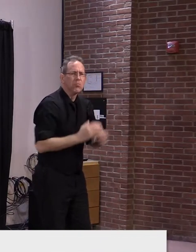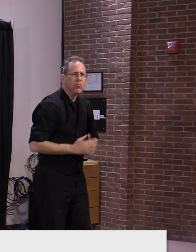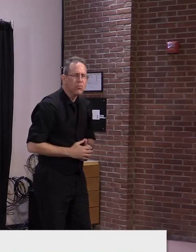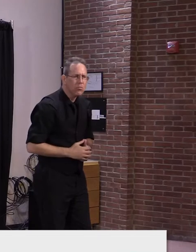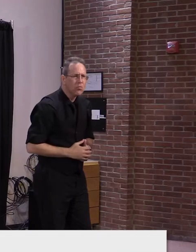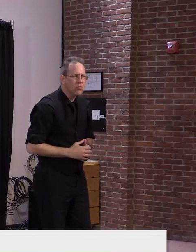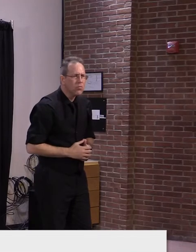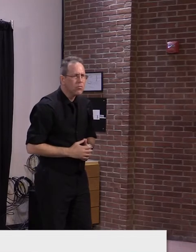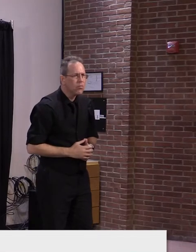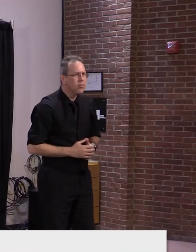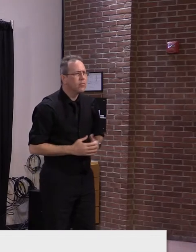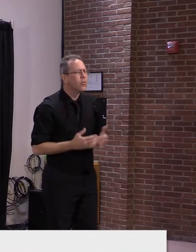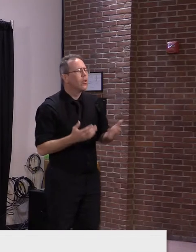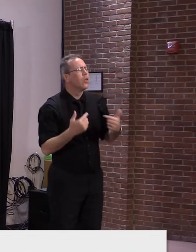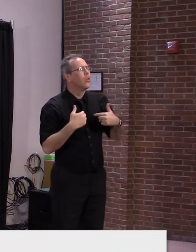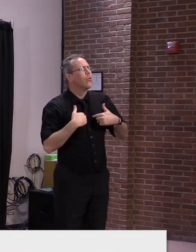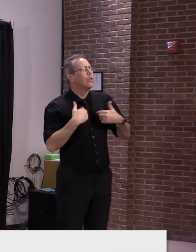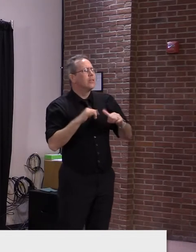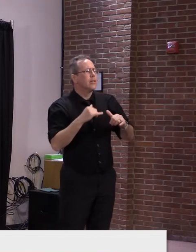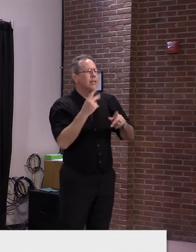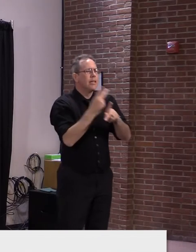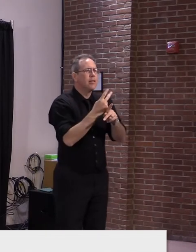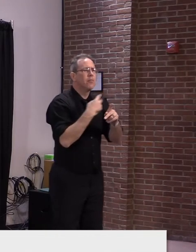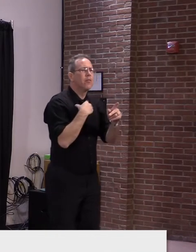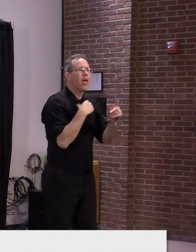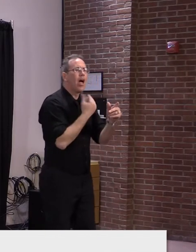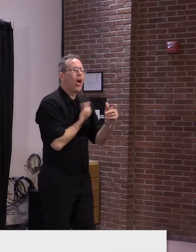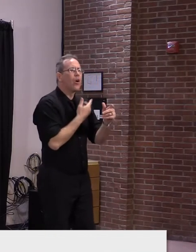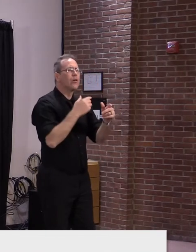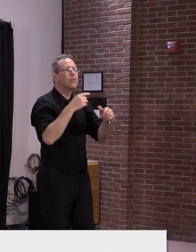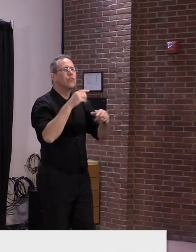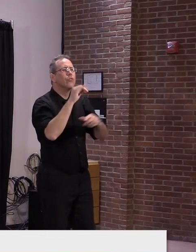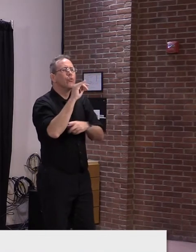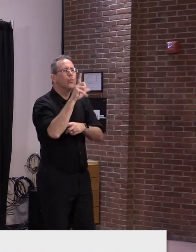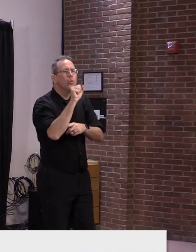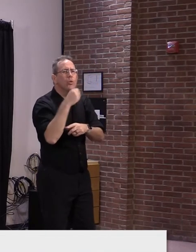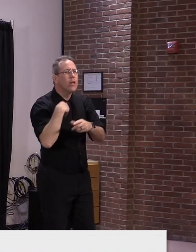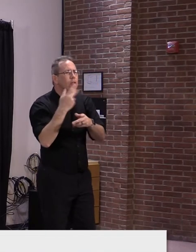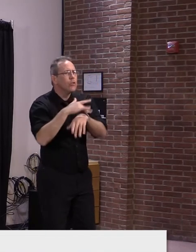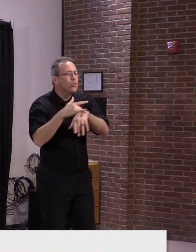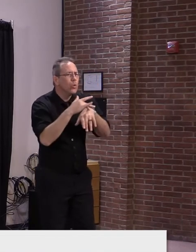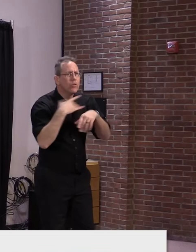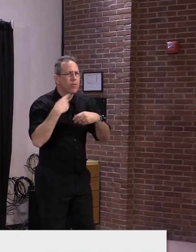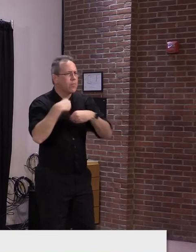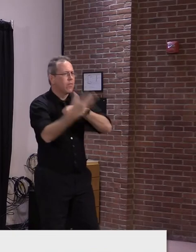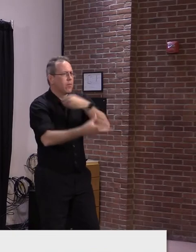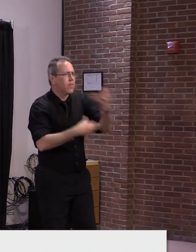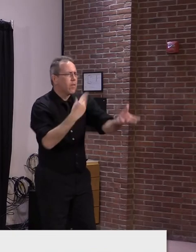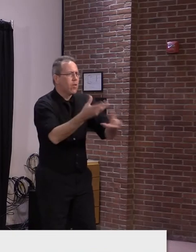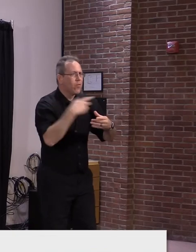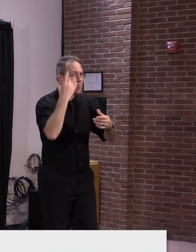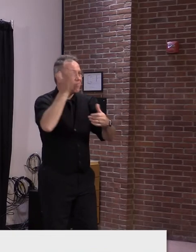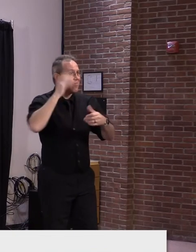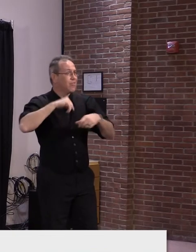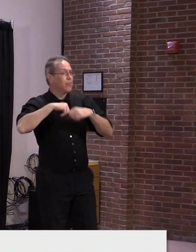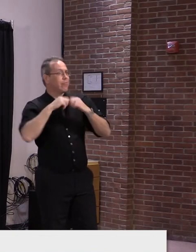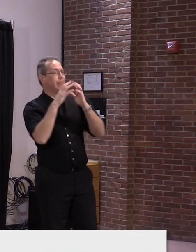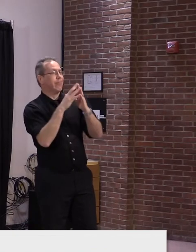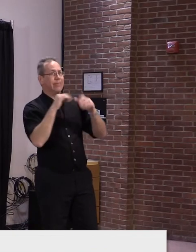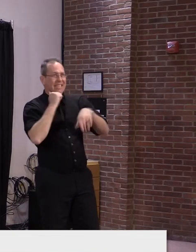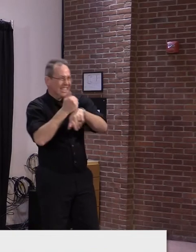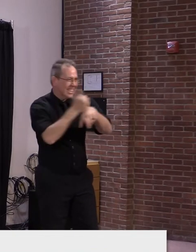And so we'll still keep all the tools in the toolbox. We just make sure that they're all sharp, right? We want to make sure that